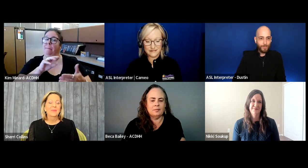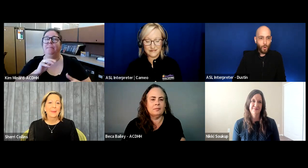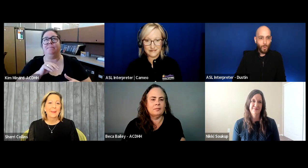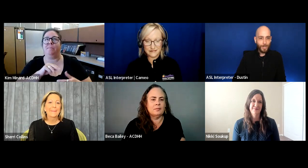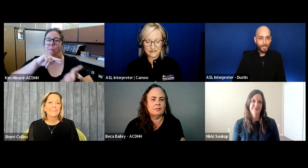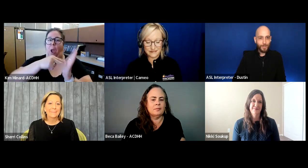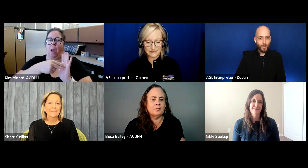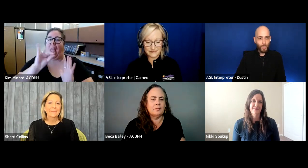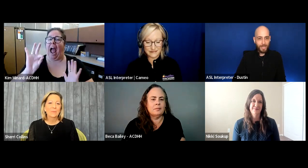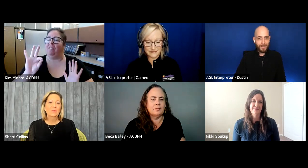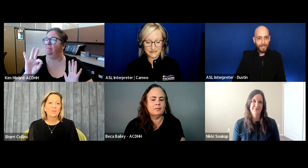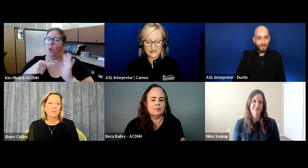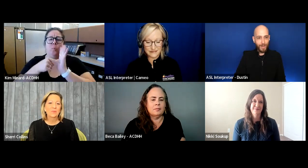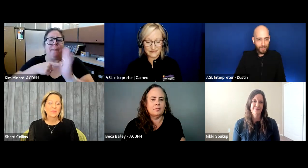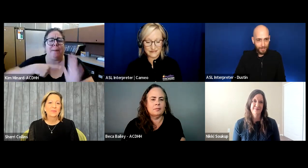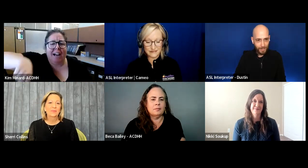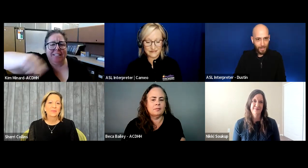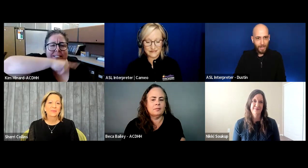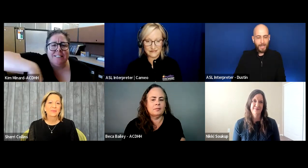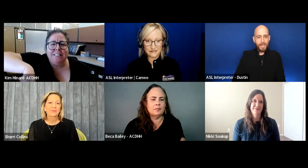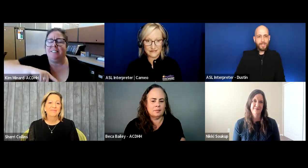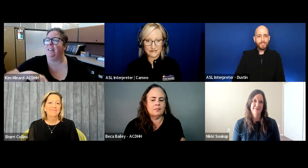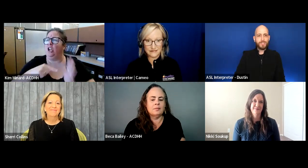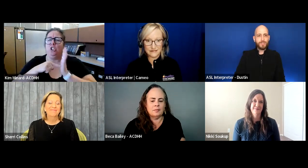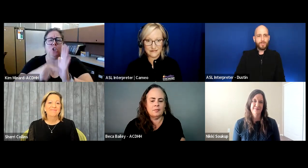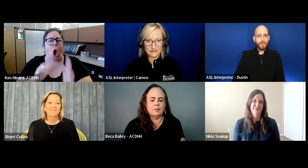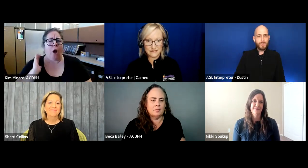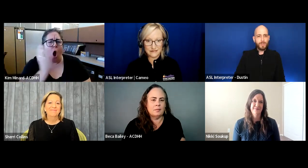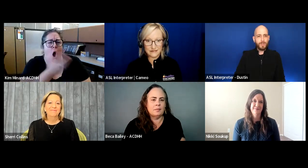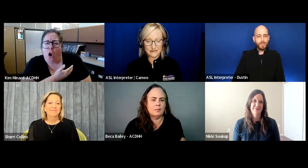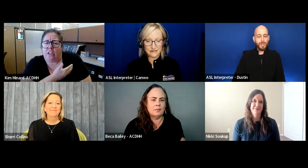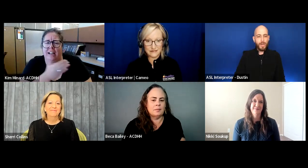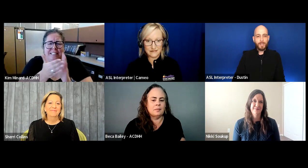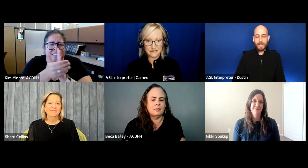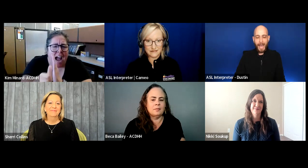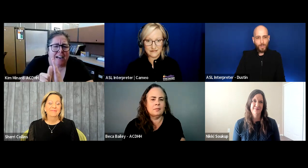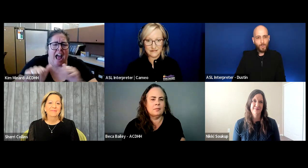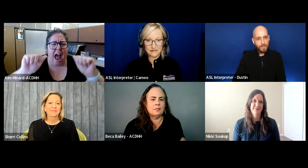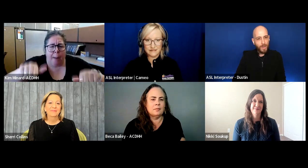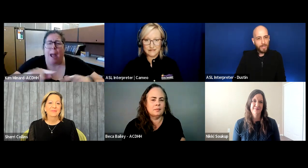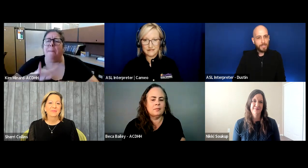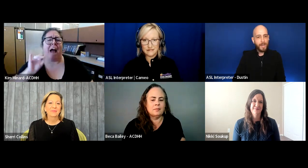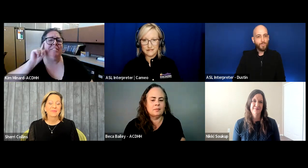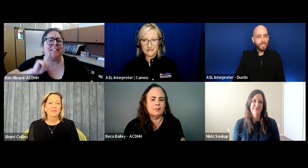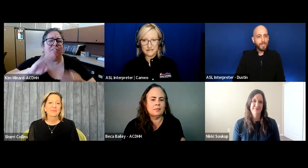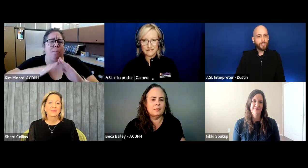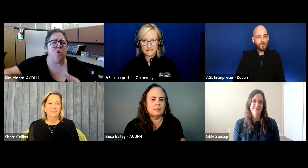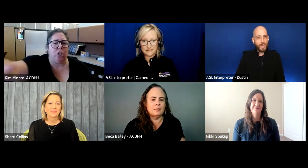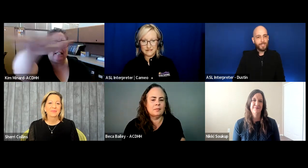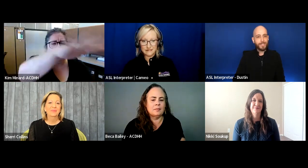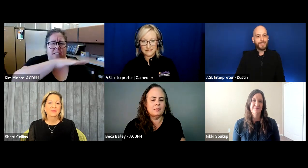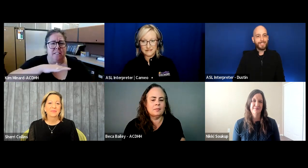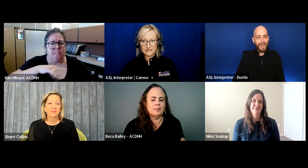This Deaf Awareness Week event is an annual event that